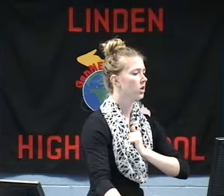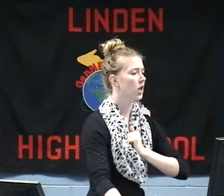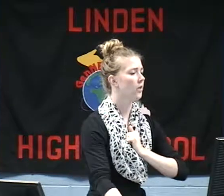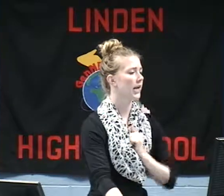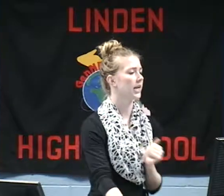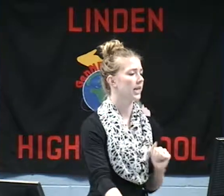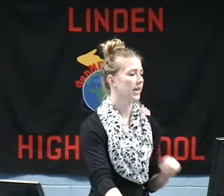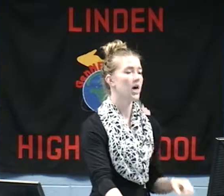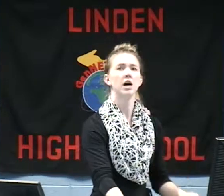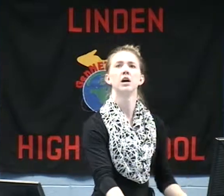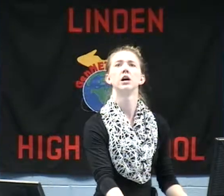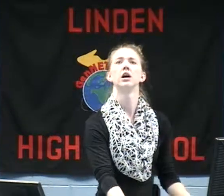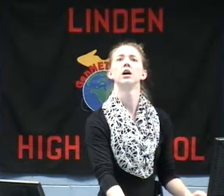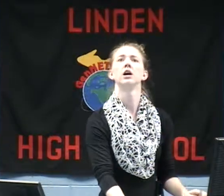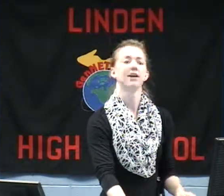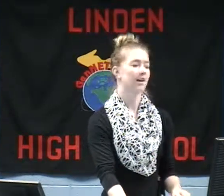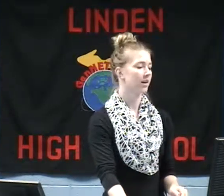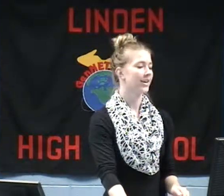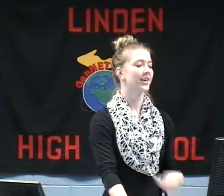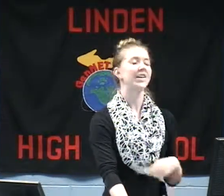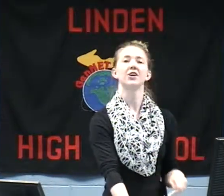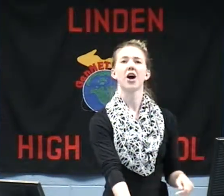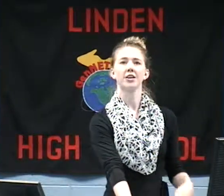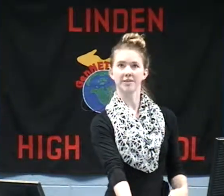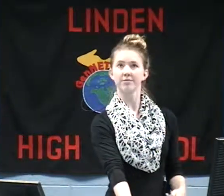Chloe and Elena, hearing ear dogs.